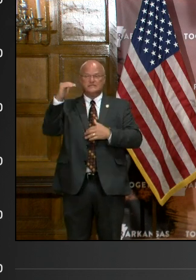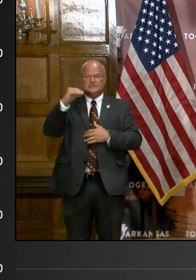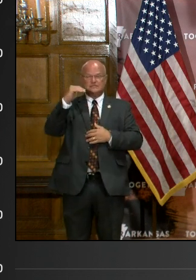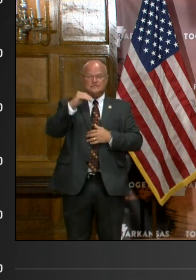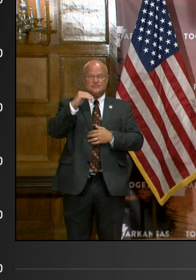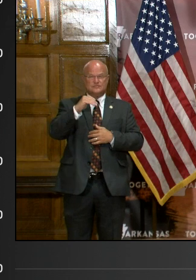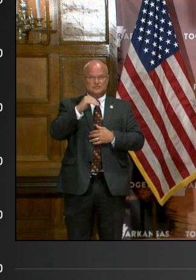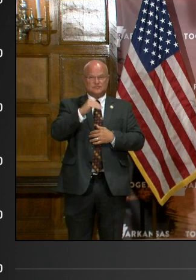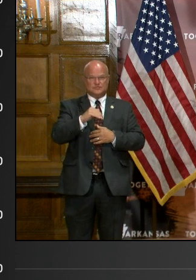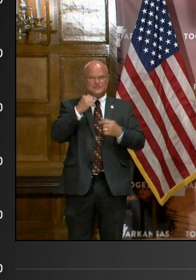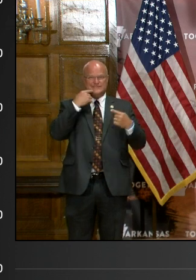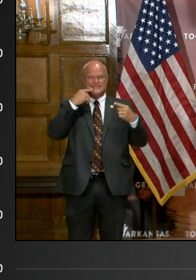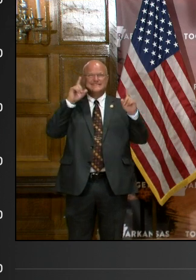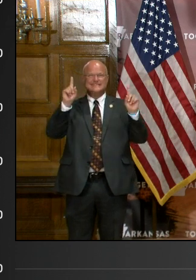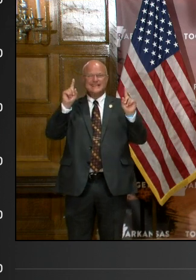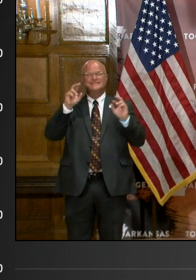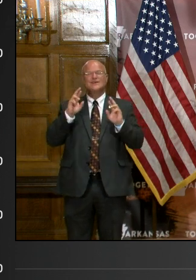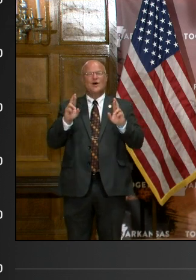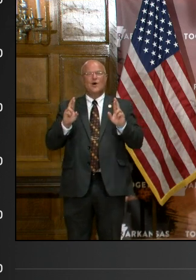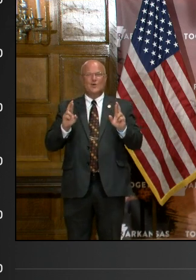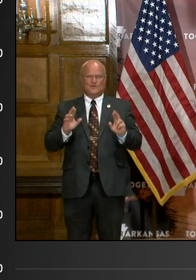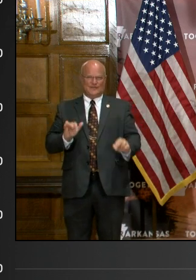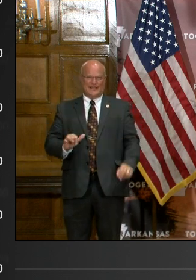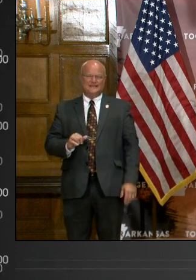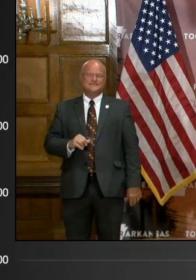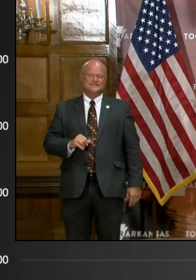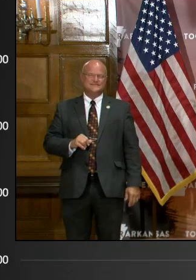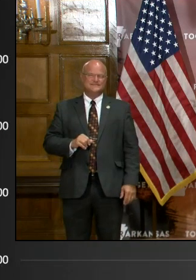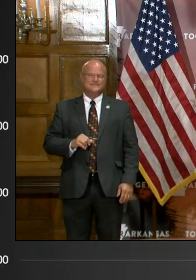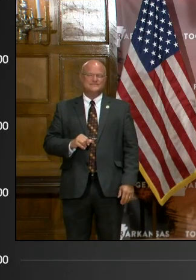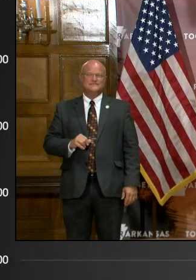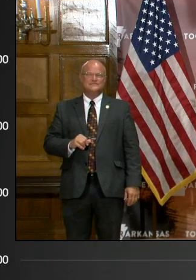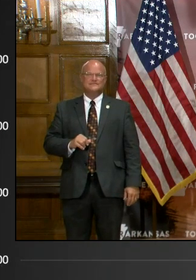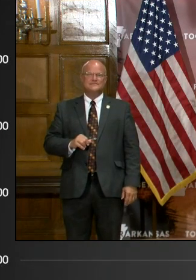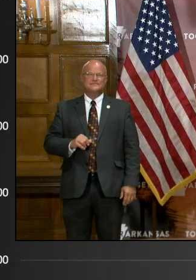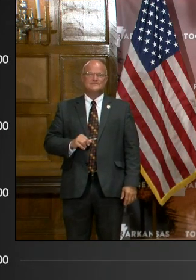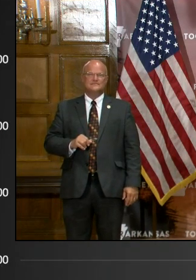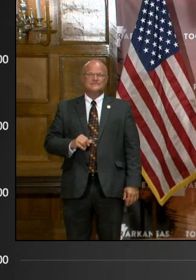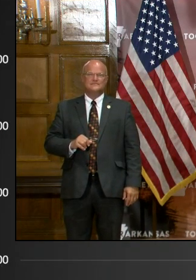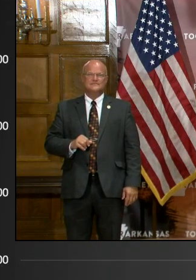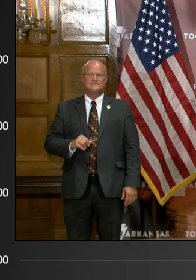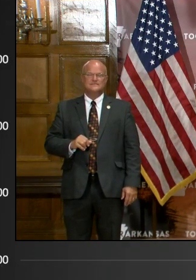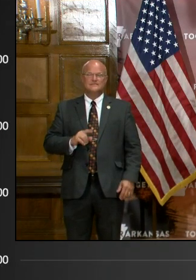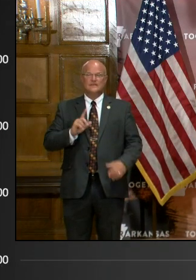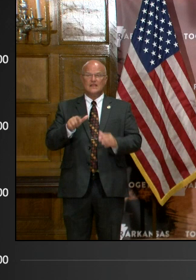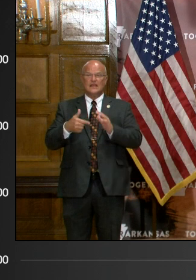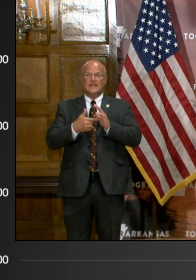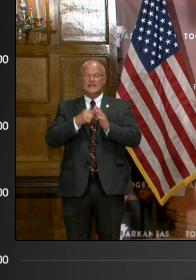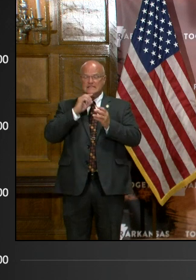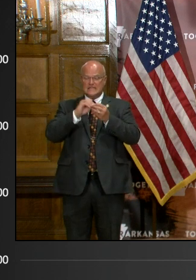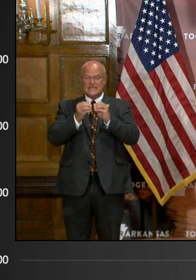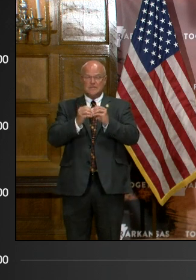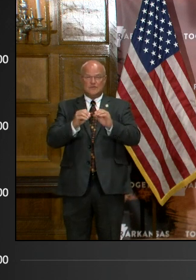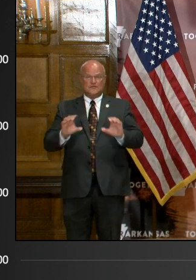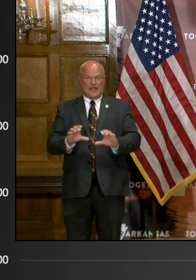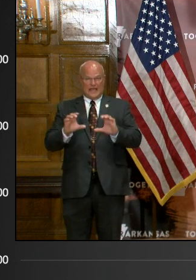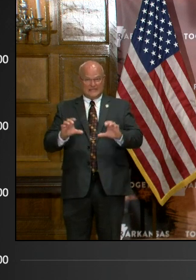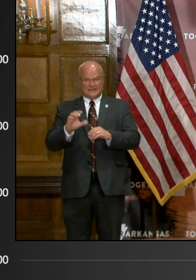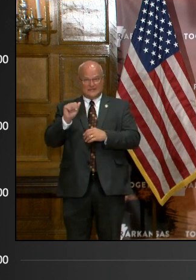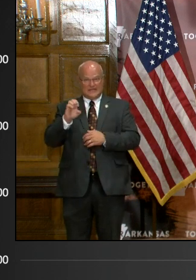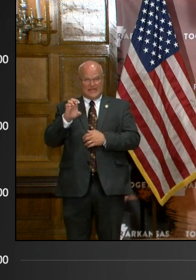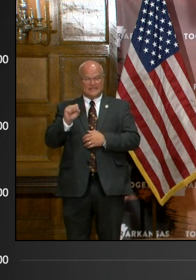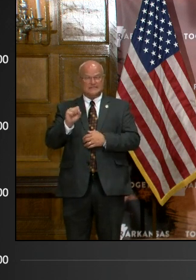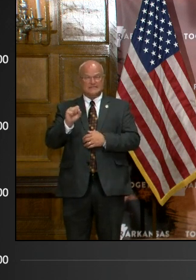that success, and we're certainly hopeful for that. And then this is the number of active